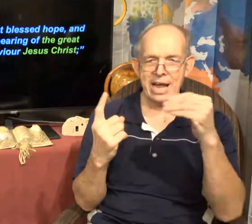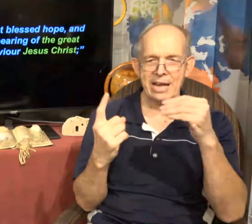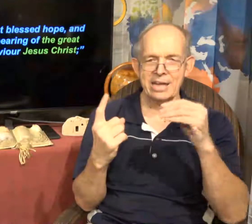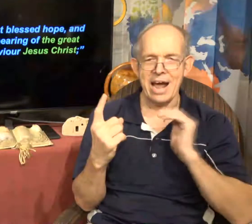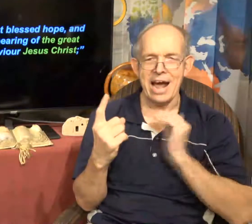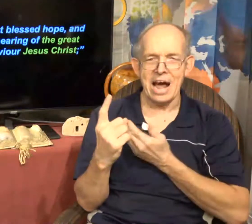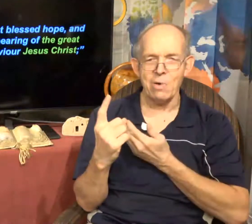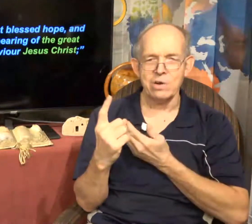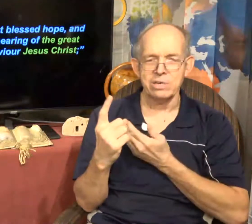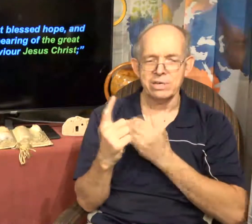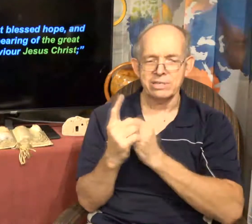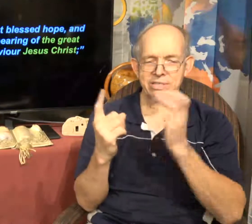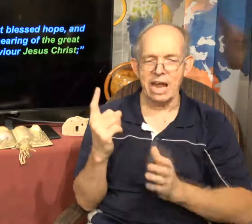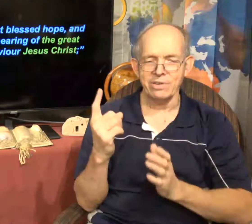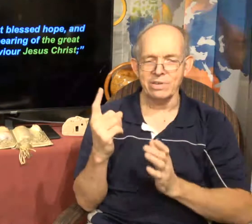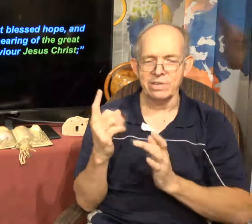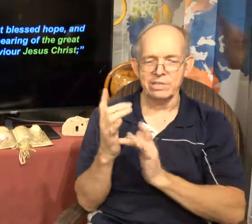and our Savior